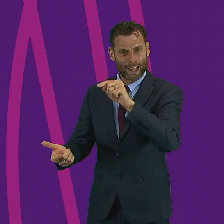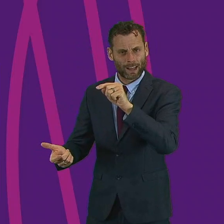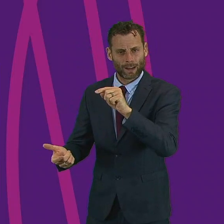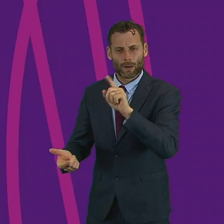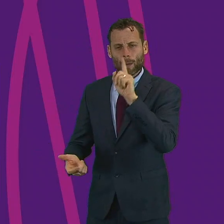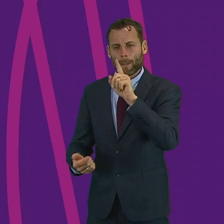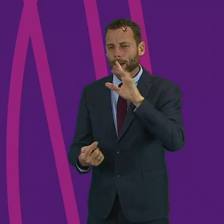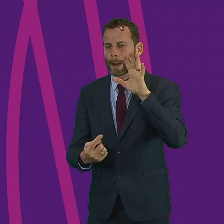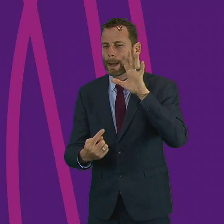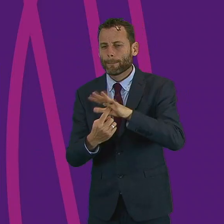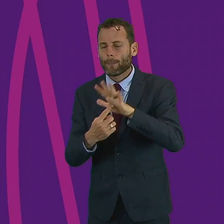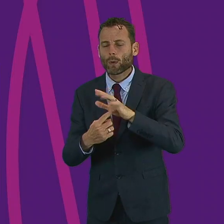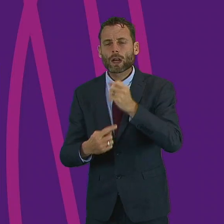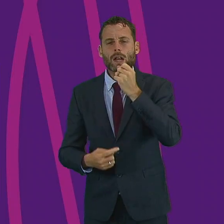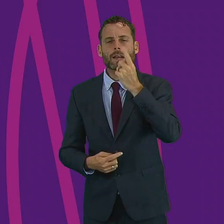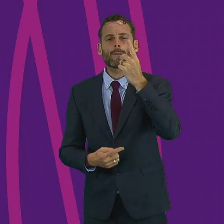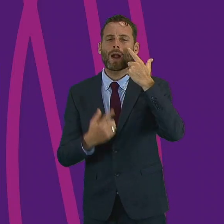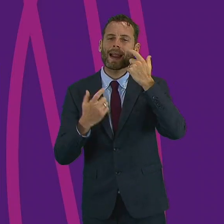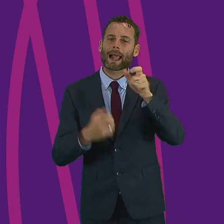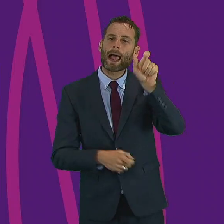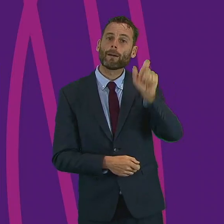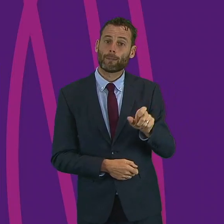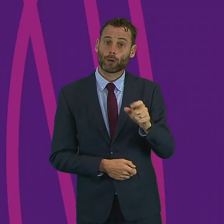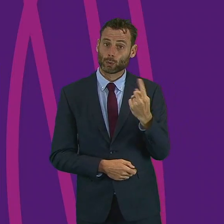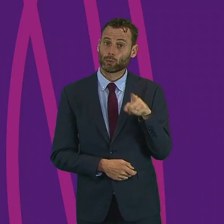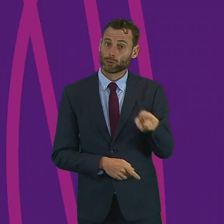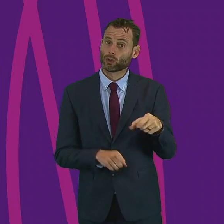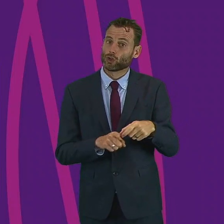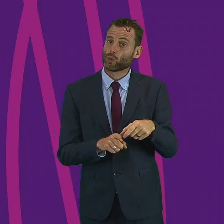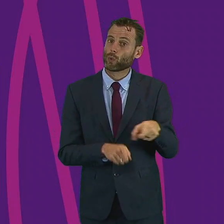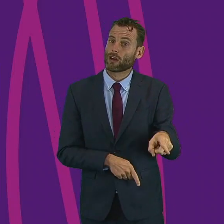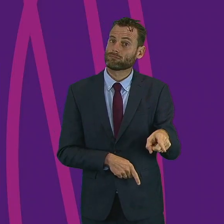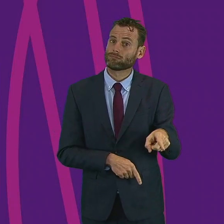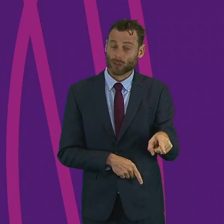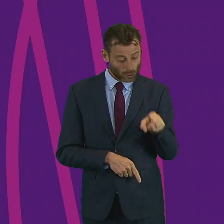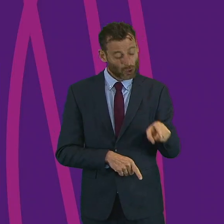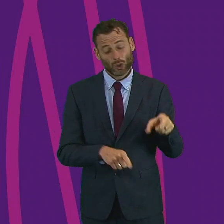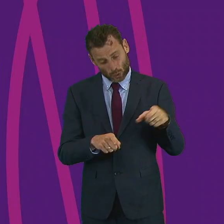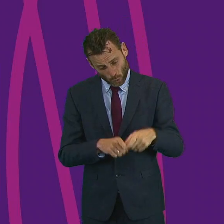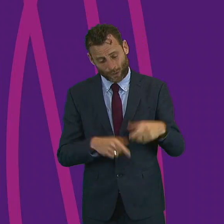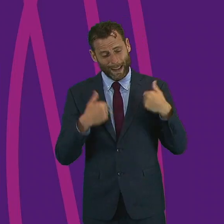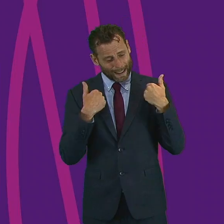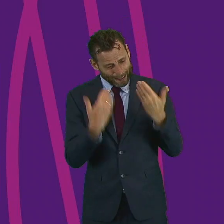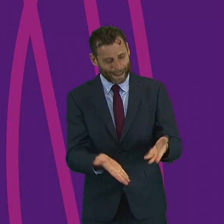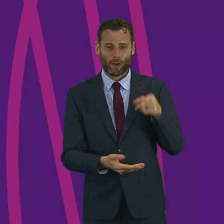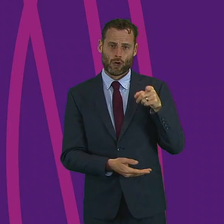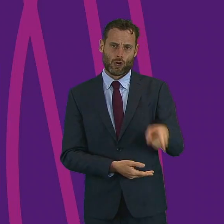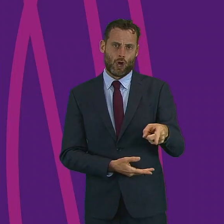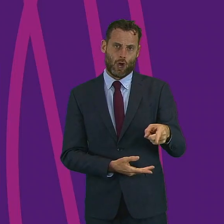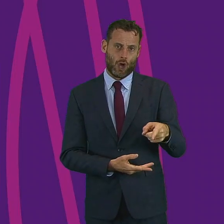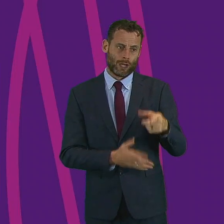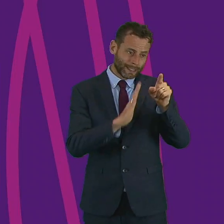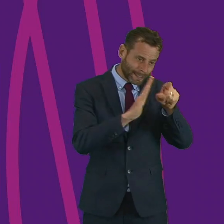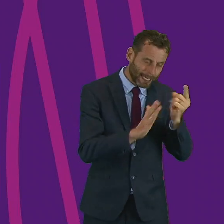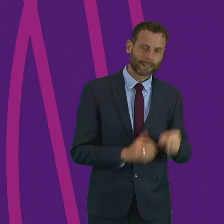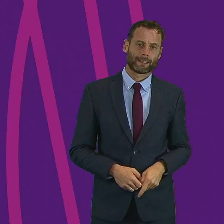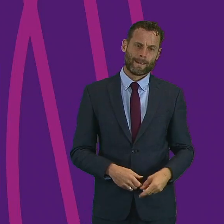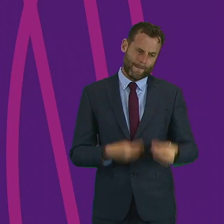to visit normally as quickly as possible and as safely as possible, and we will continue to take these difficult